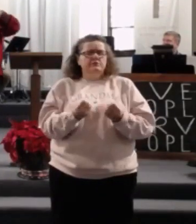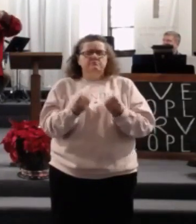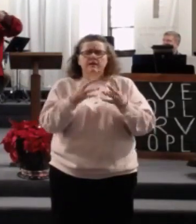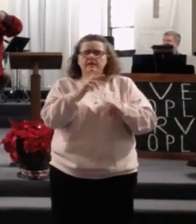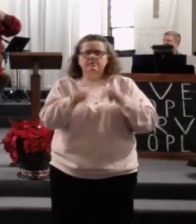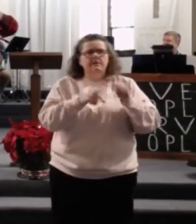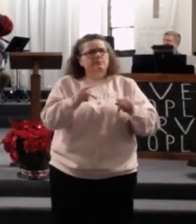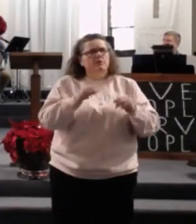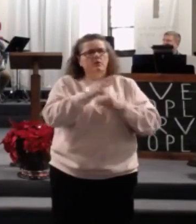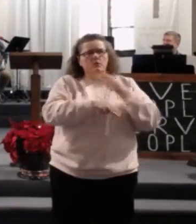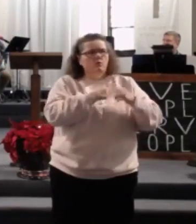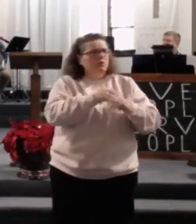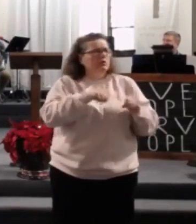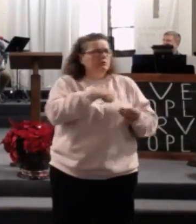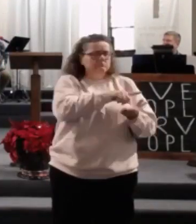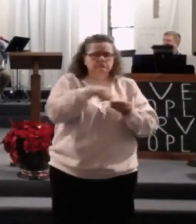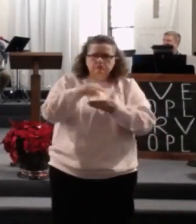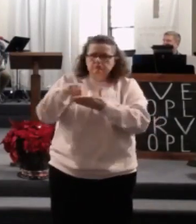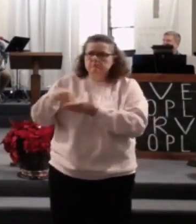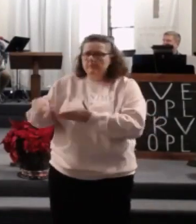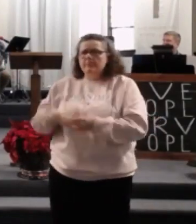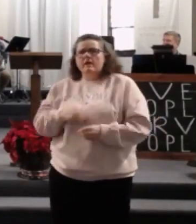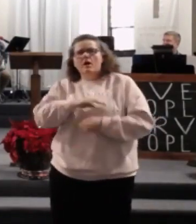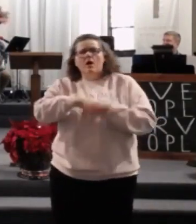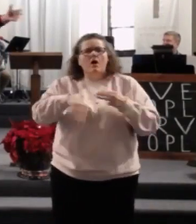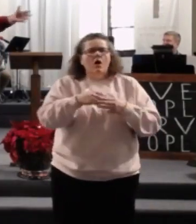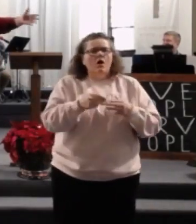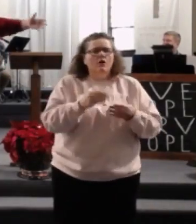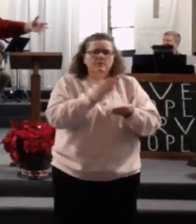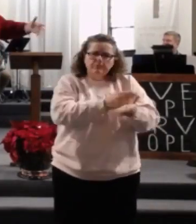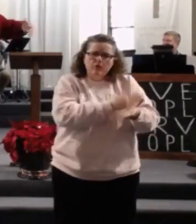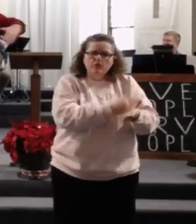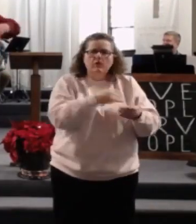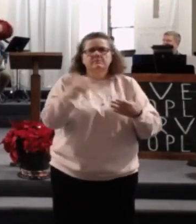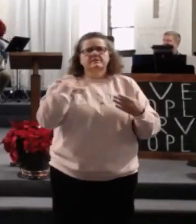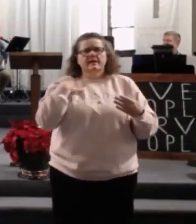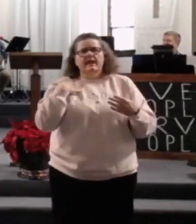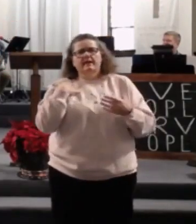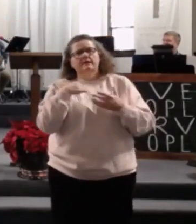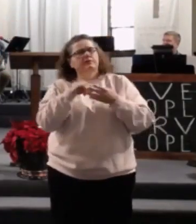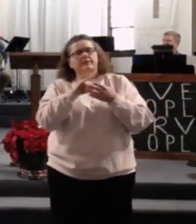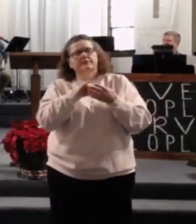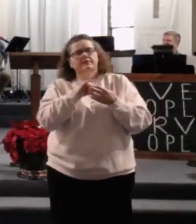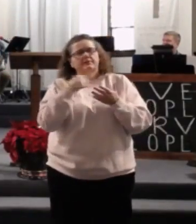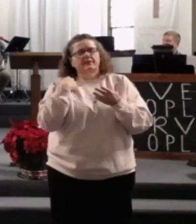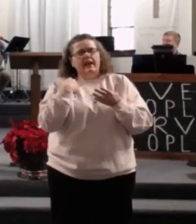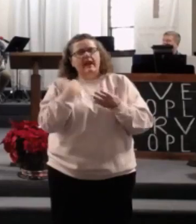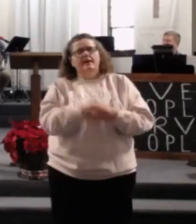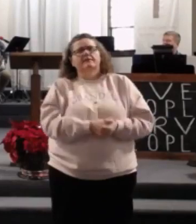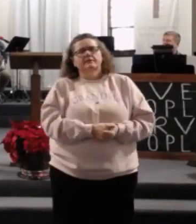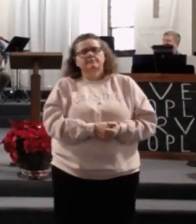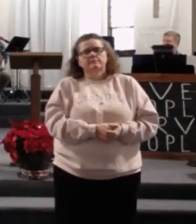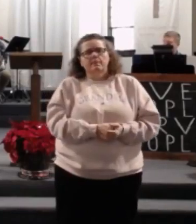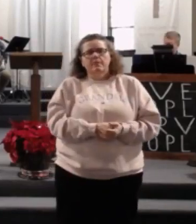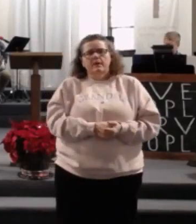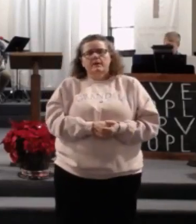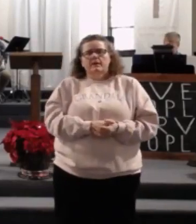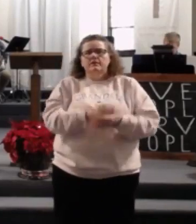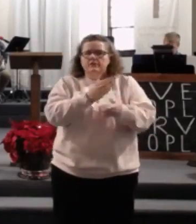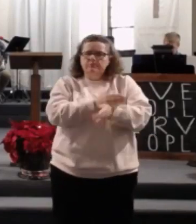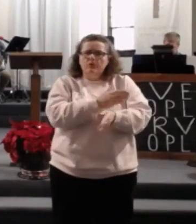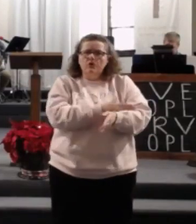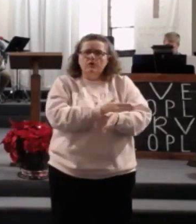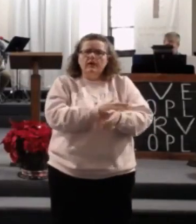as you saw in that video. They talked about all the programs that they did. They talked about all the programs